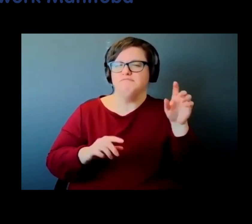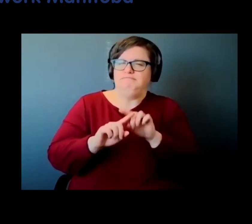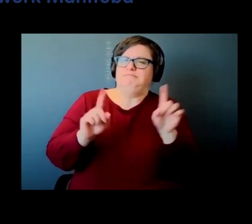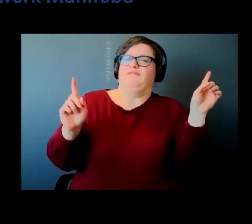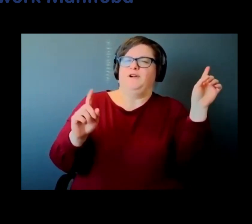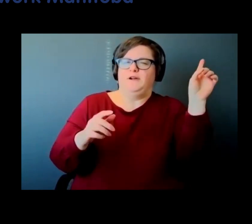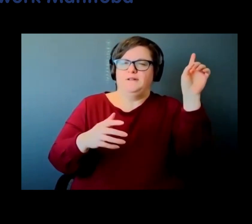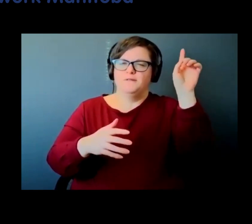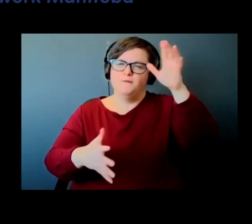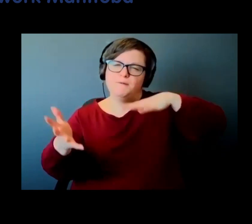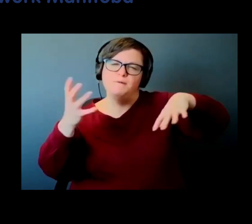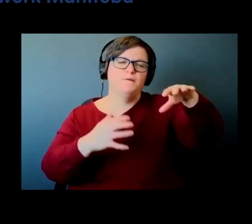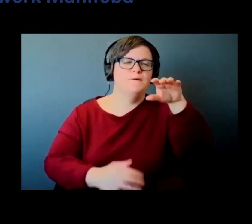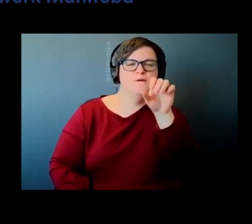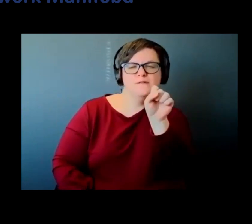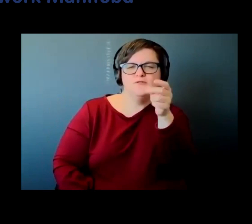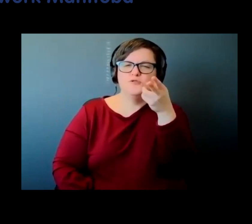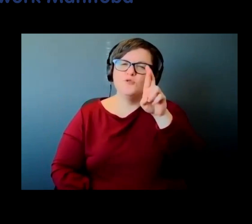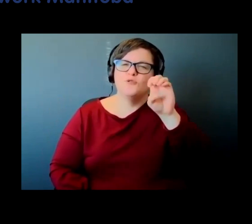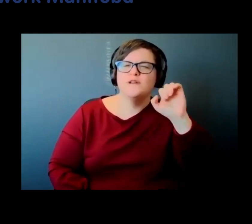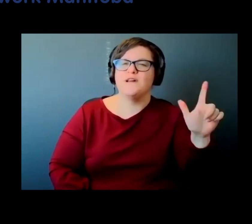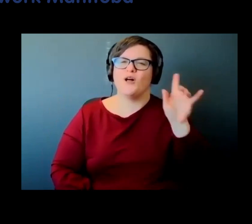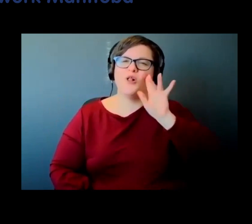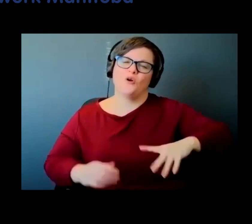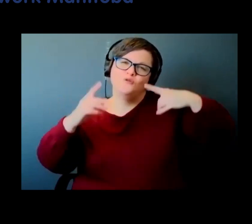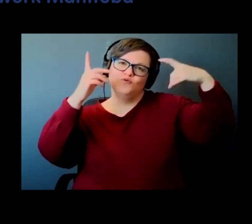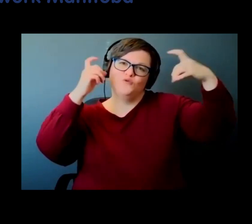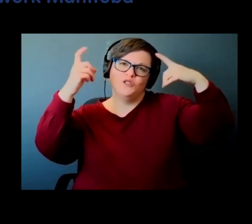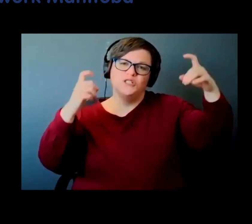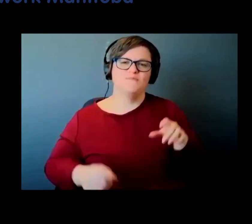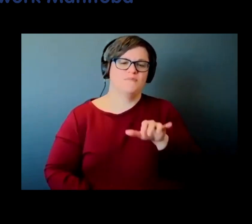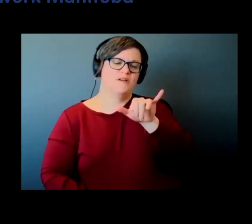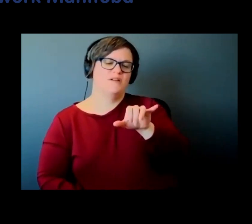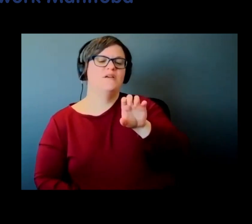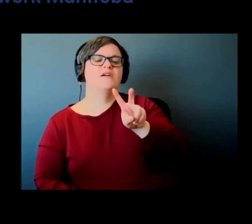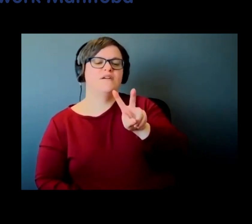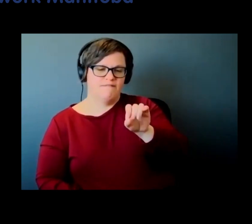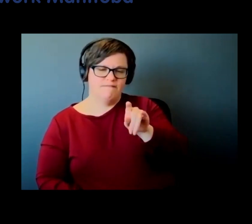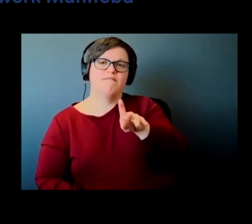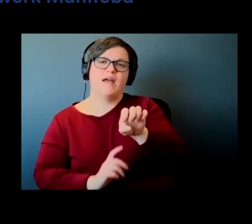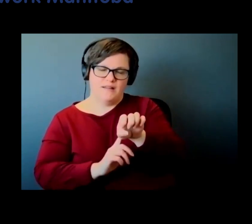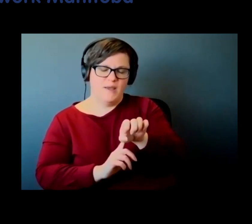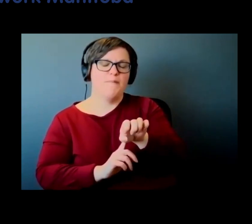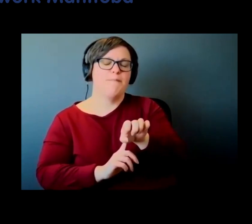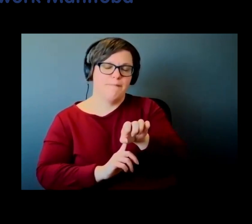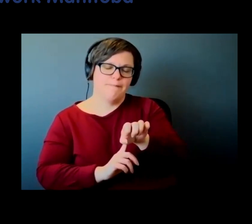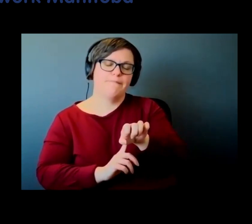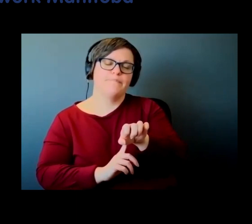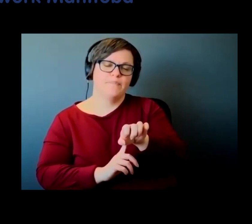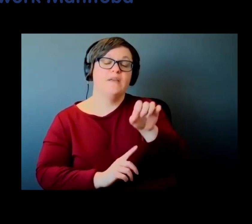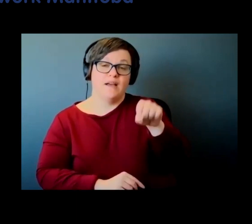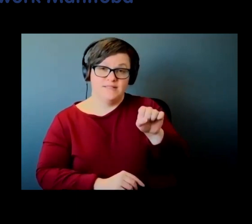things. Yeah, it really is. And then you know, the fact that your work is